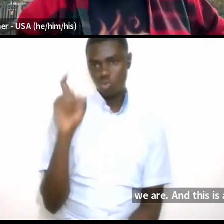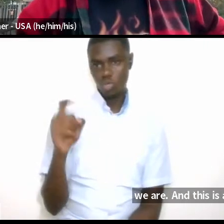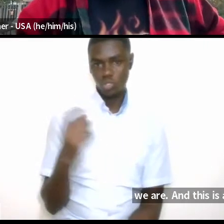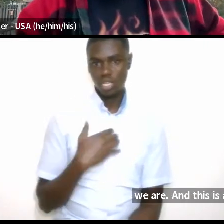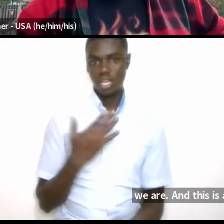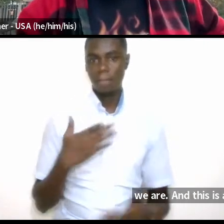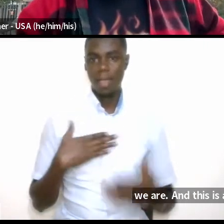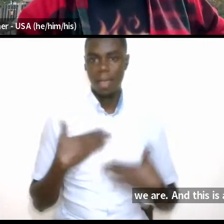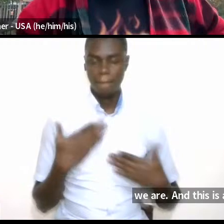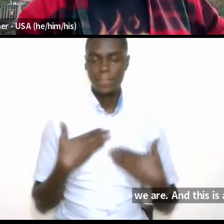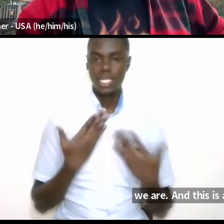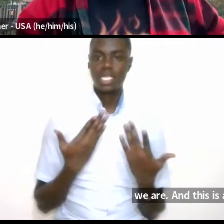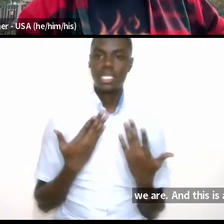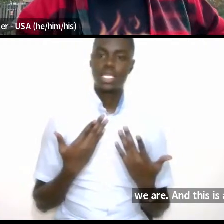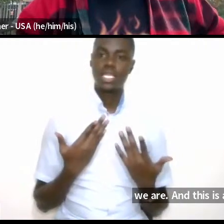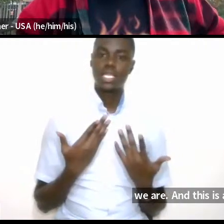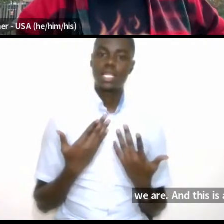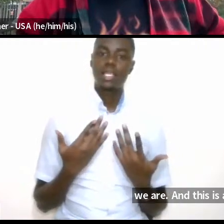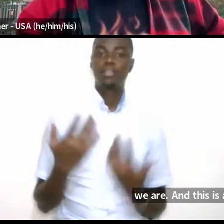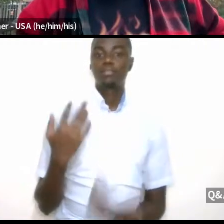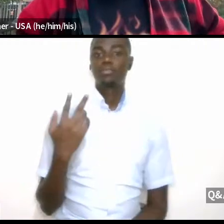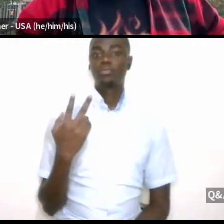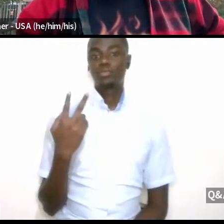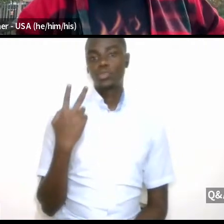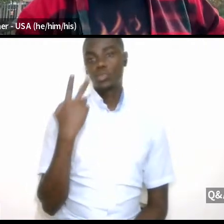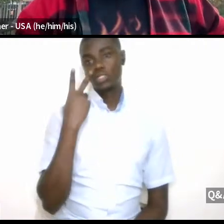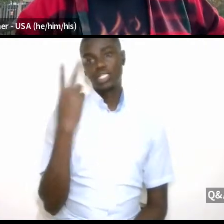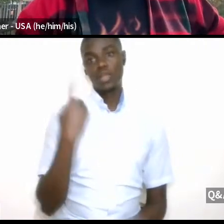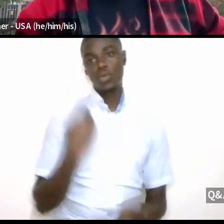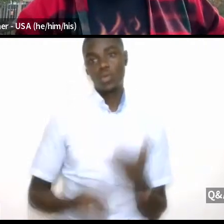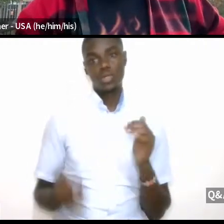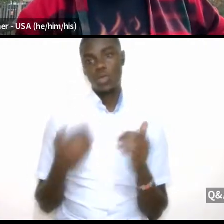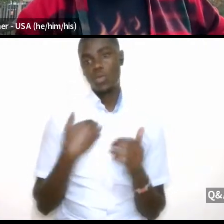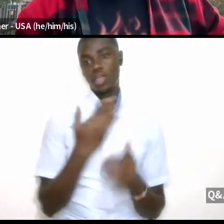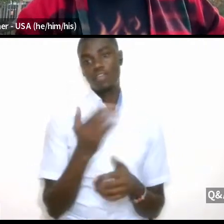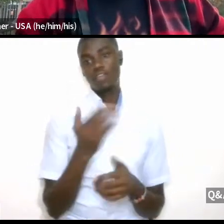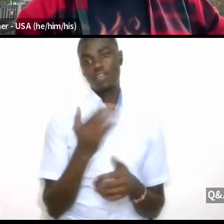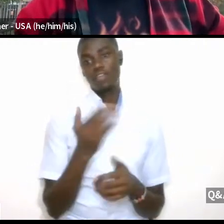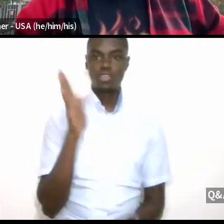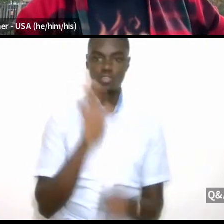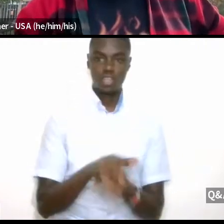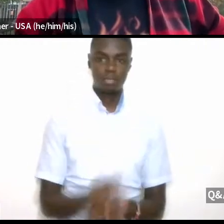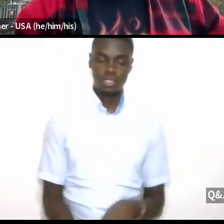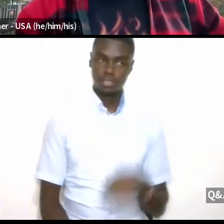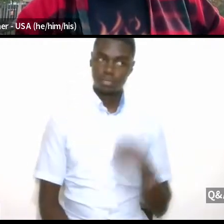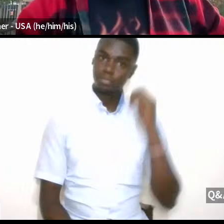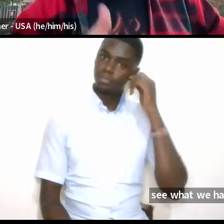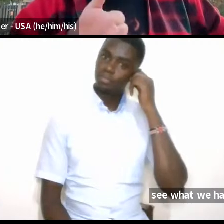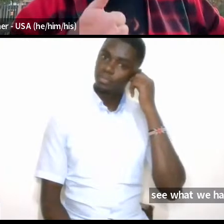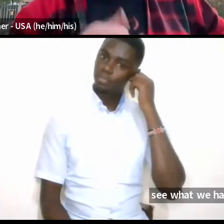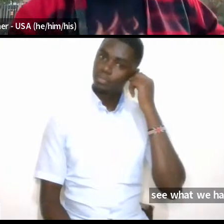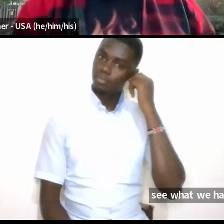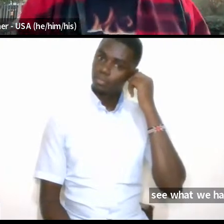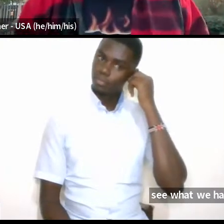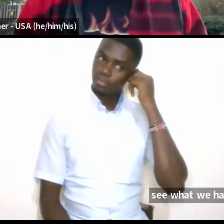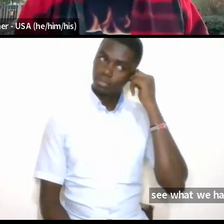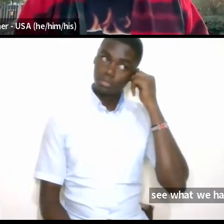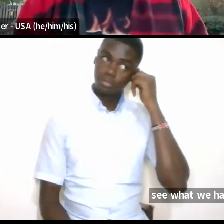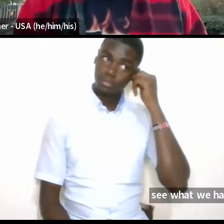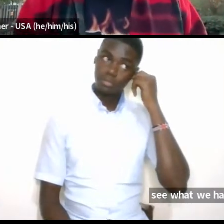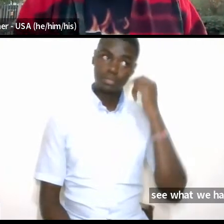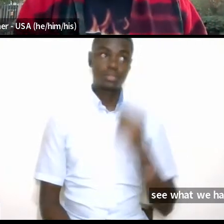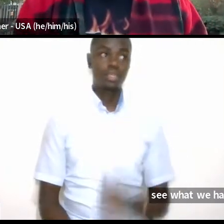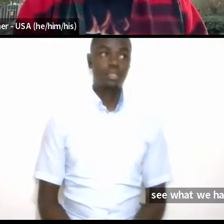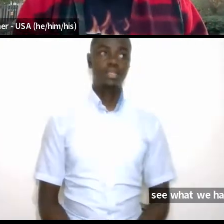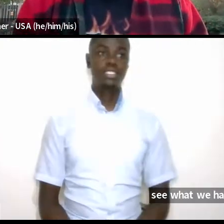to see what we have here. Thank you very much. Dr. Praslova, we are more